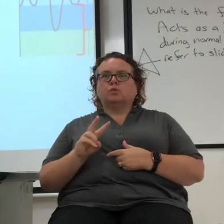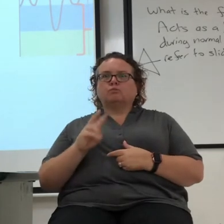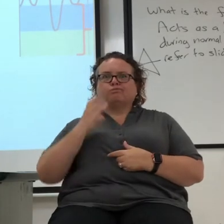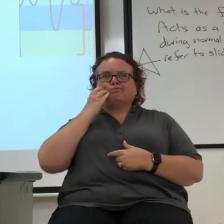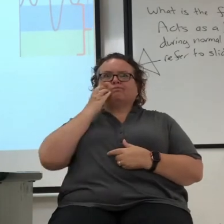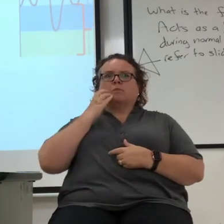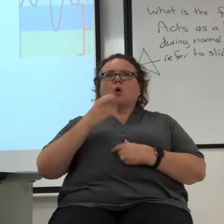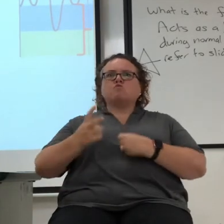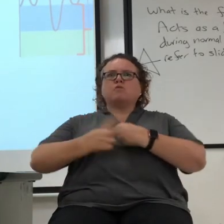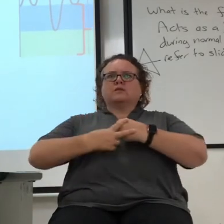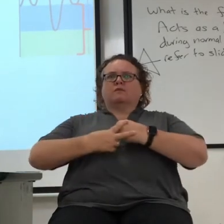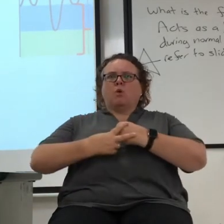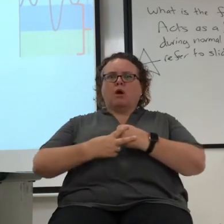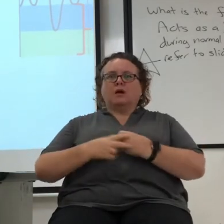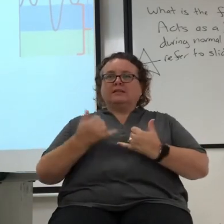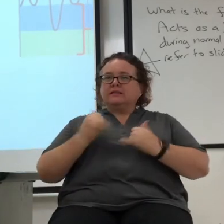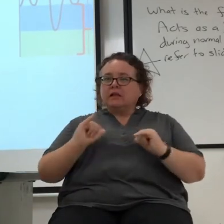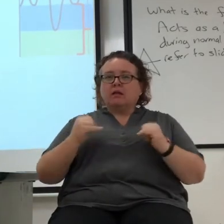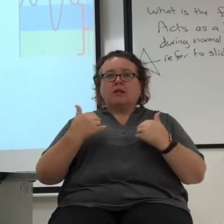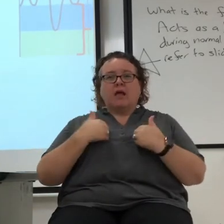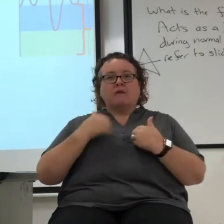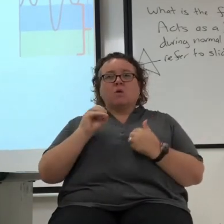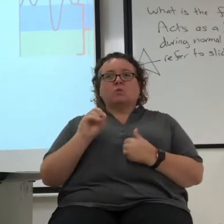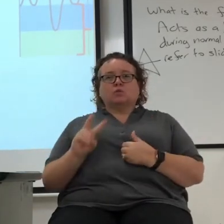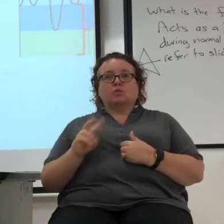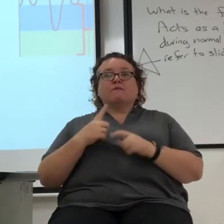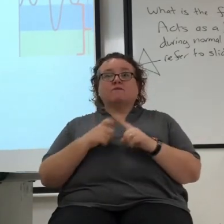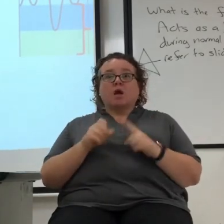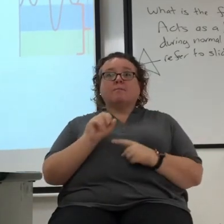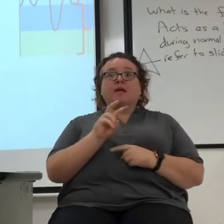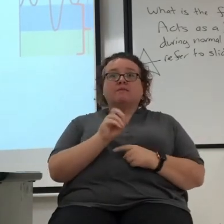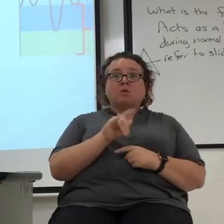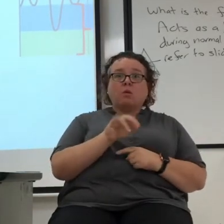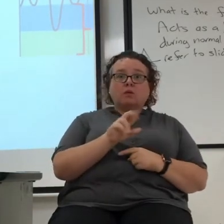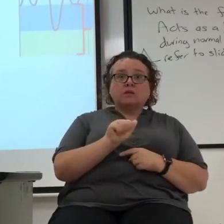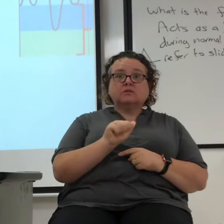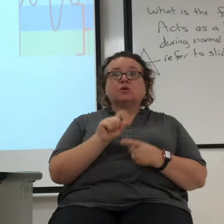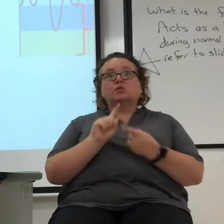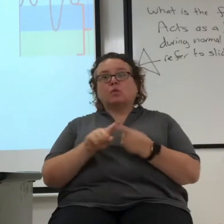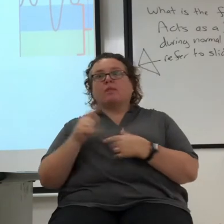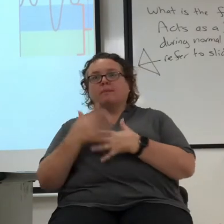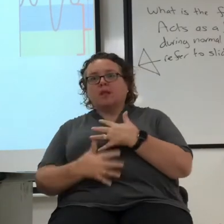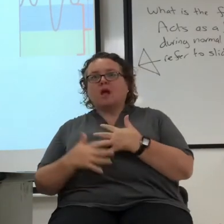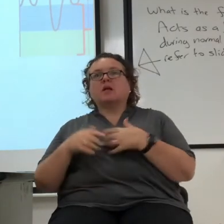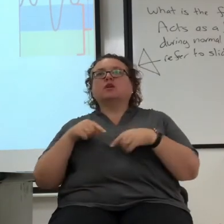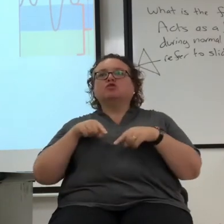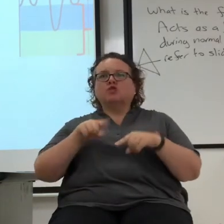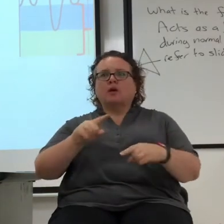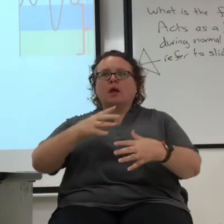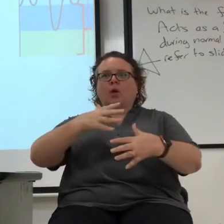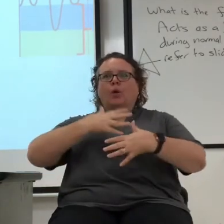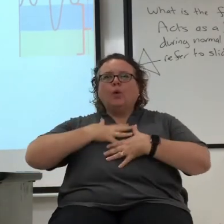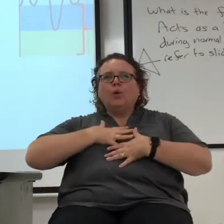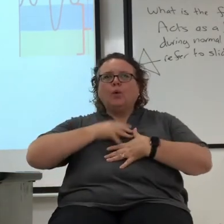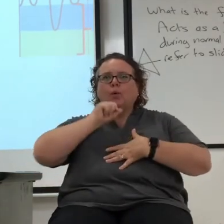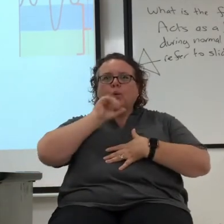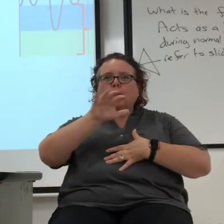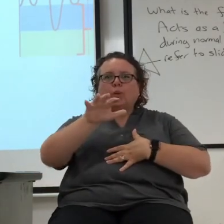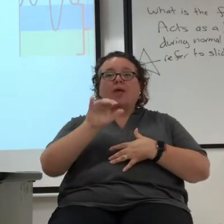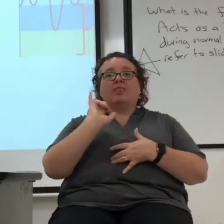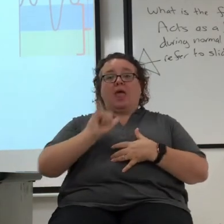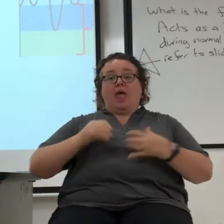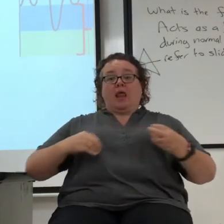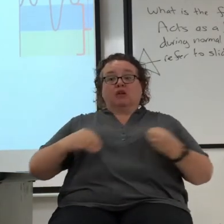still deliver O2 from the alveolus to the blood during a breath out. Okay, so that exchange is always